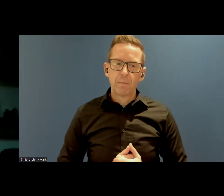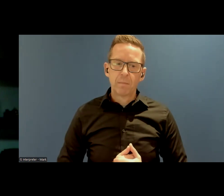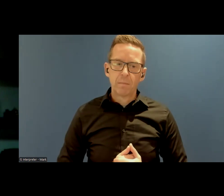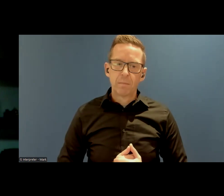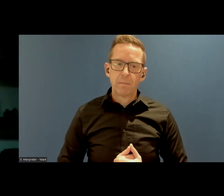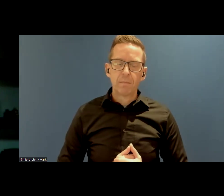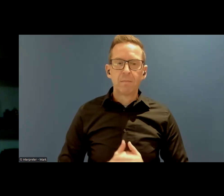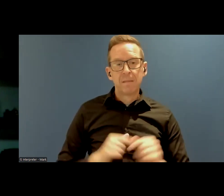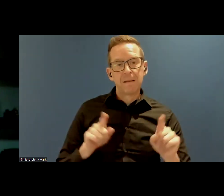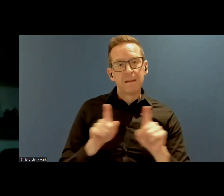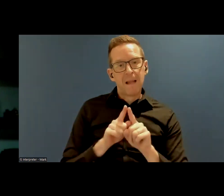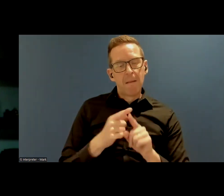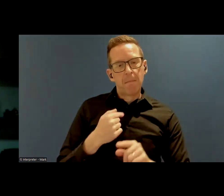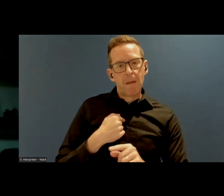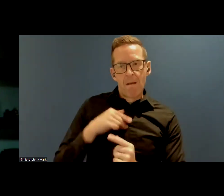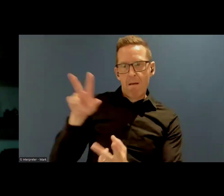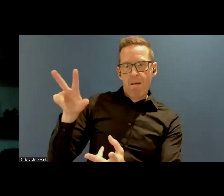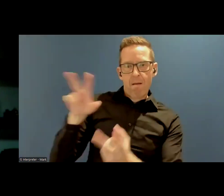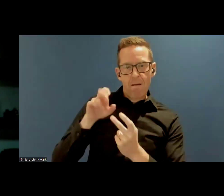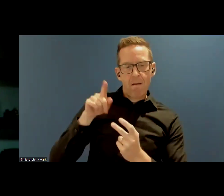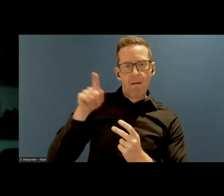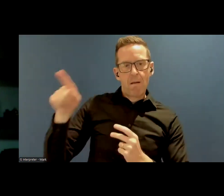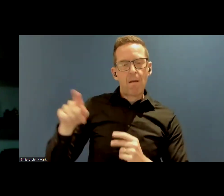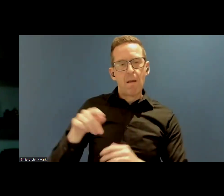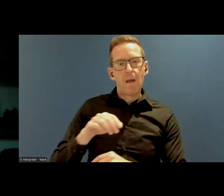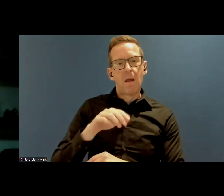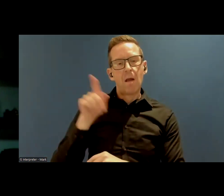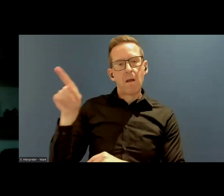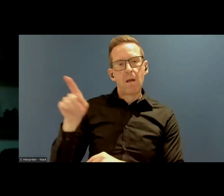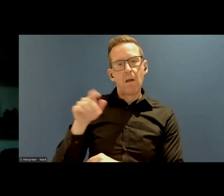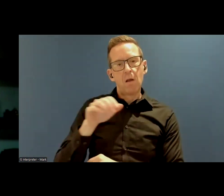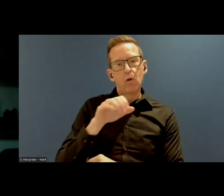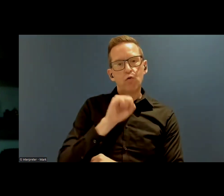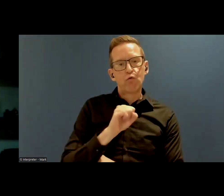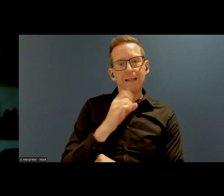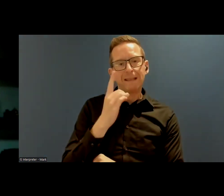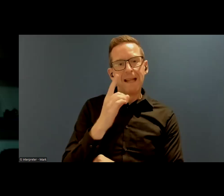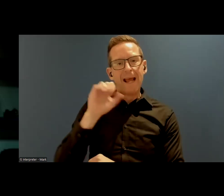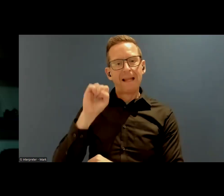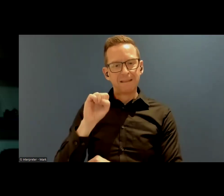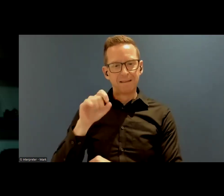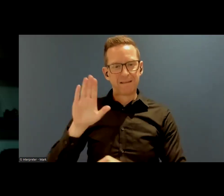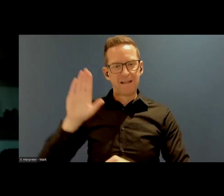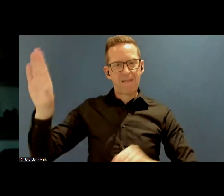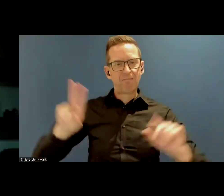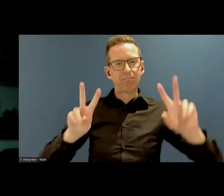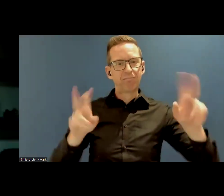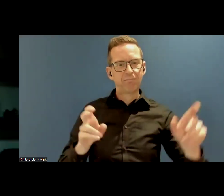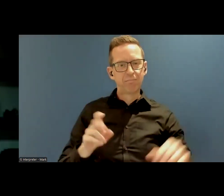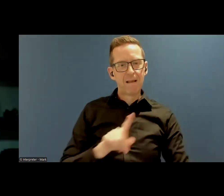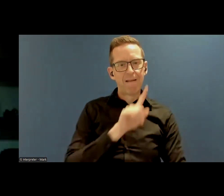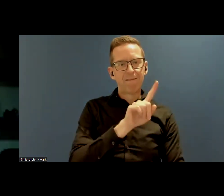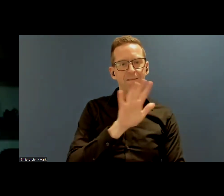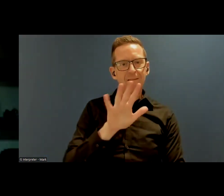slogans from the Global Disabilities Summit, 15% for the 15%. I think we must really take up